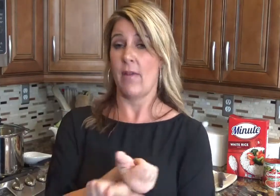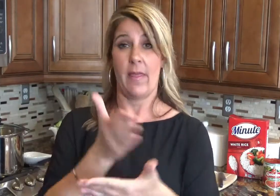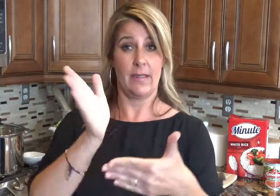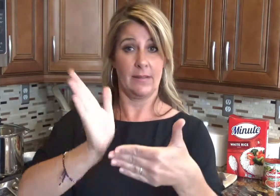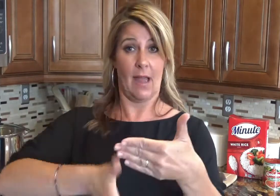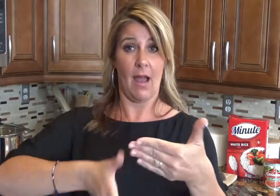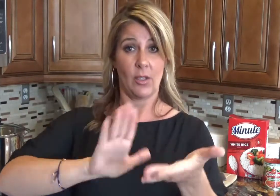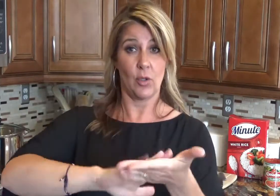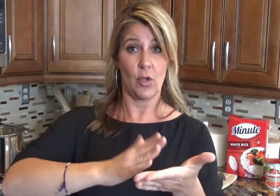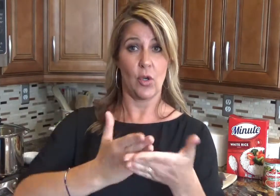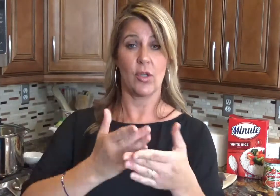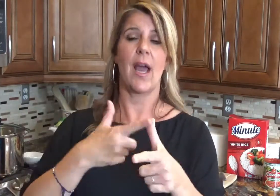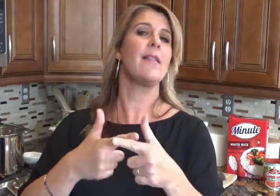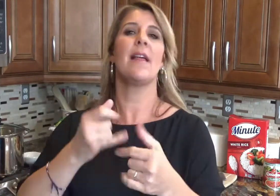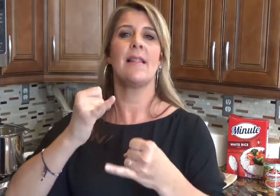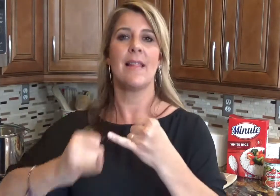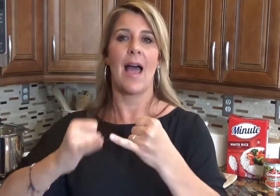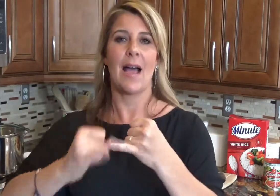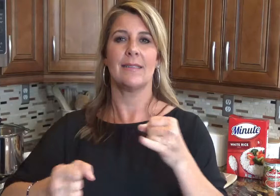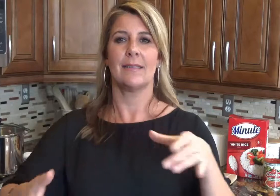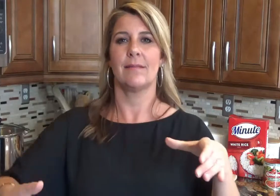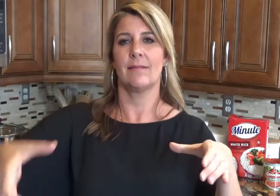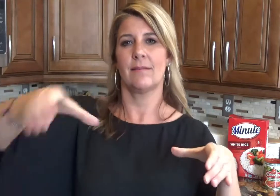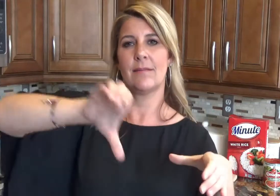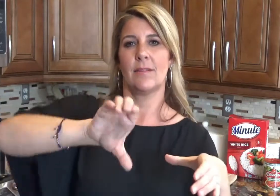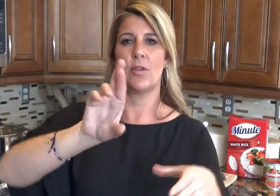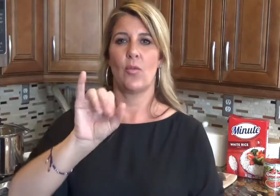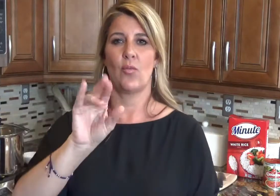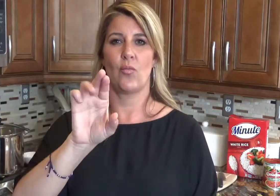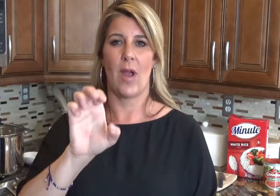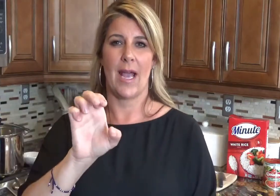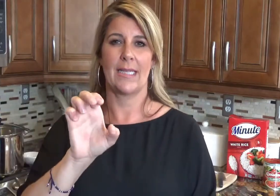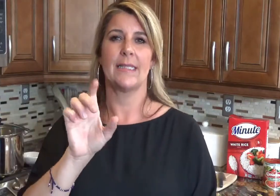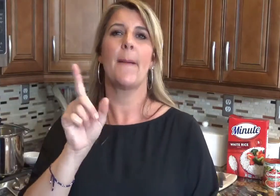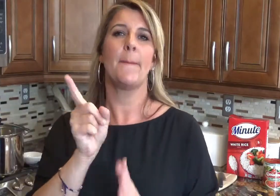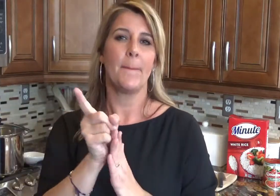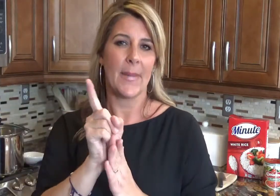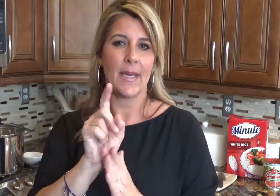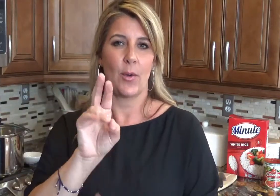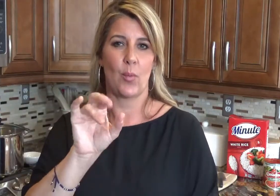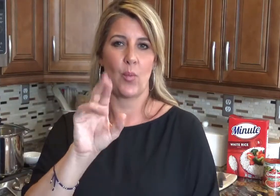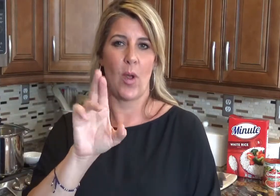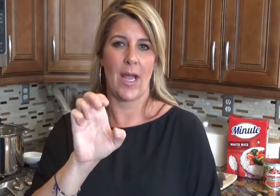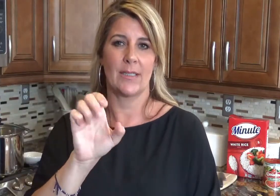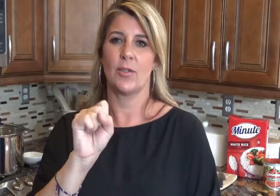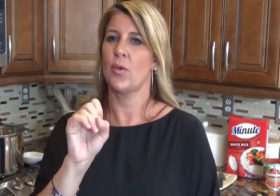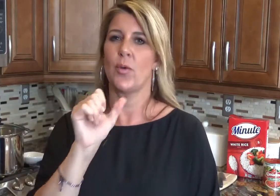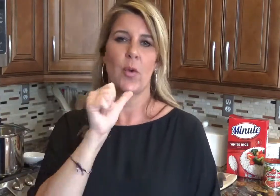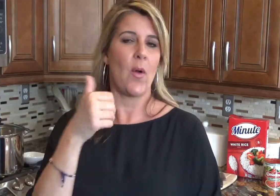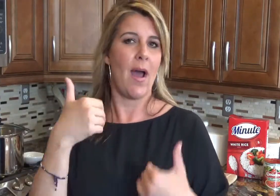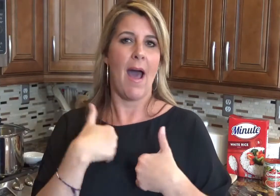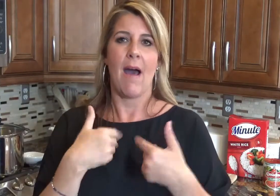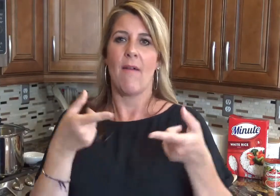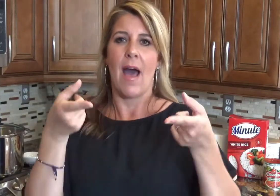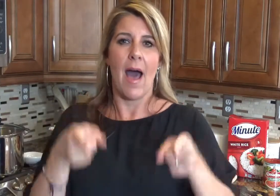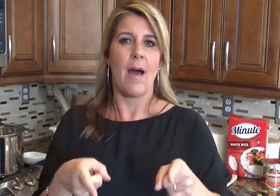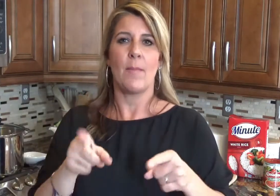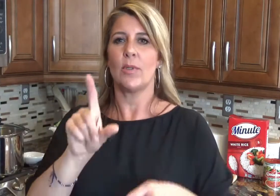minute rice, so I've got everything cooked and done in the pot, and my last step is to add the minute rice. So you don't